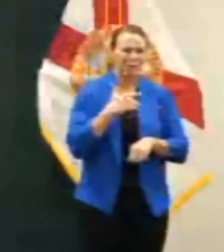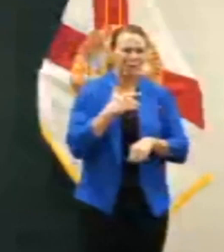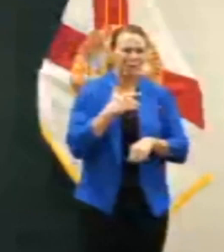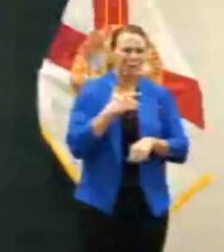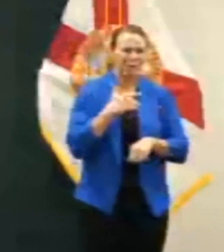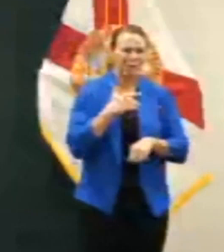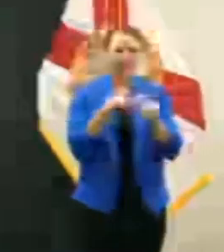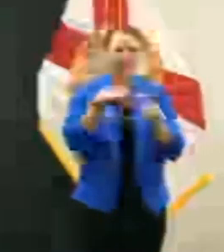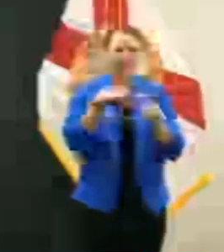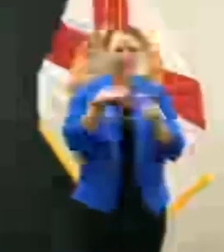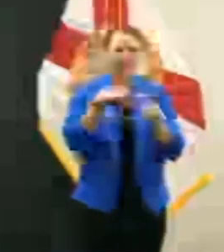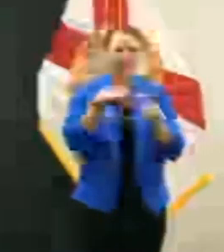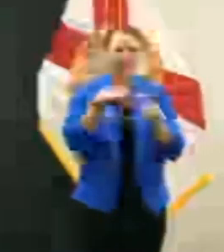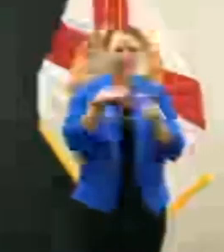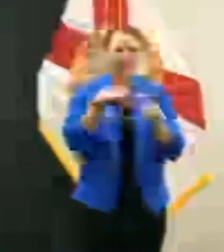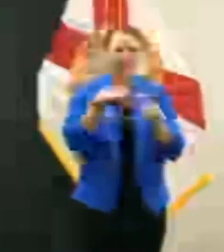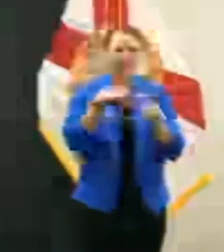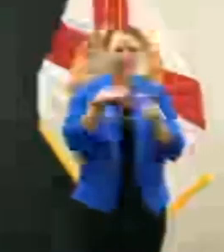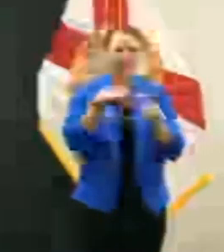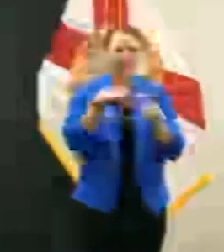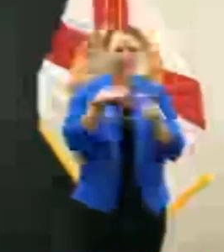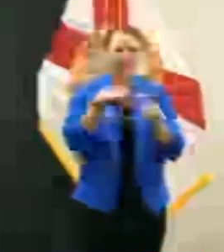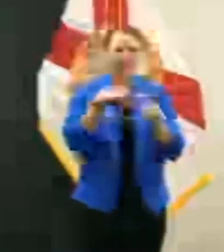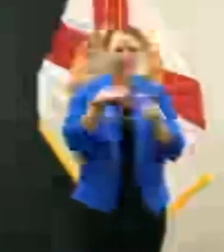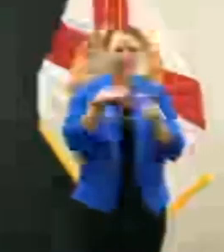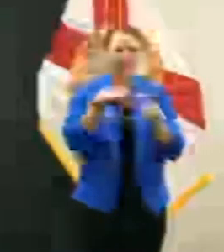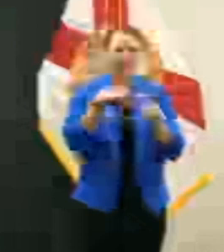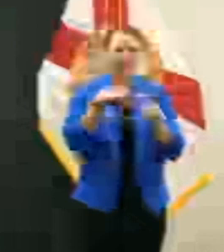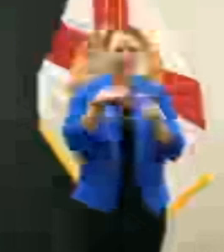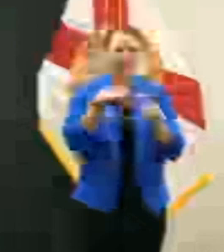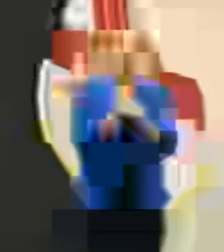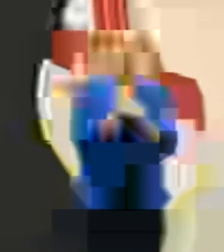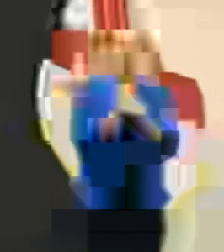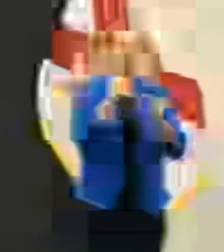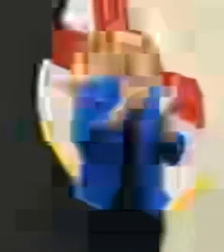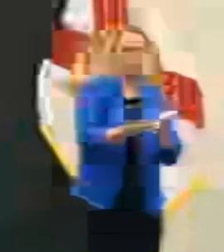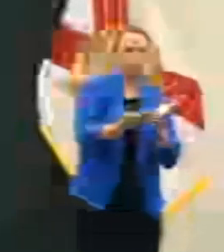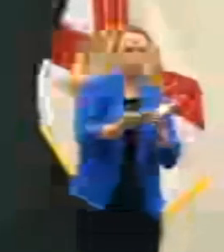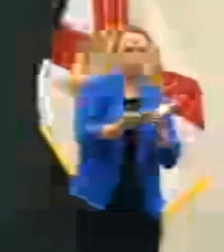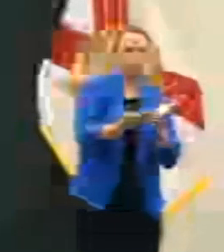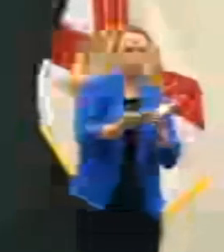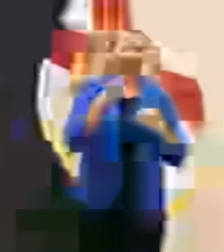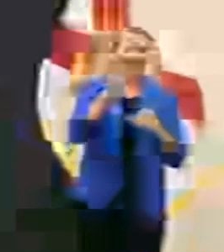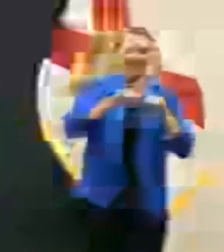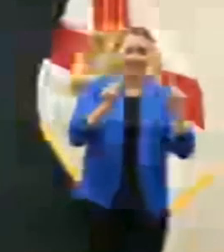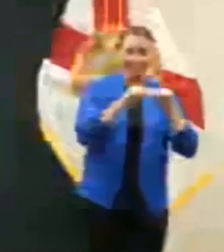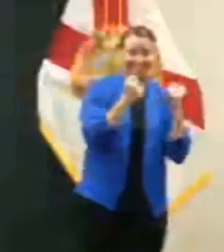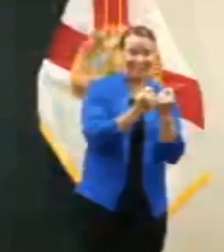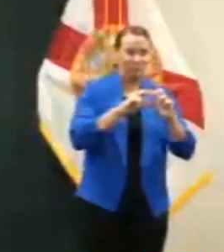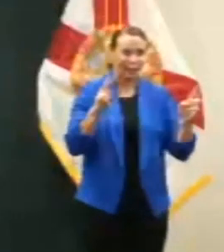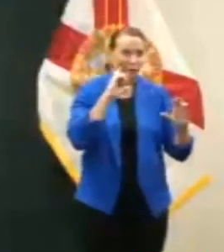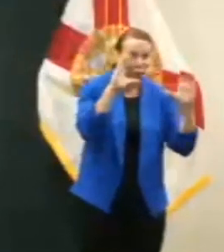trucks and tankers that we can bring in if there's interruption in fuel. We have 7 urban search and rescue teams that are ready to deploy to